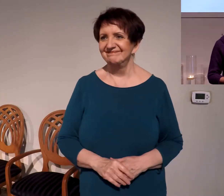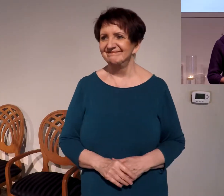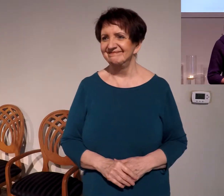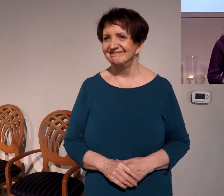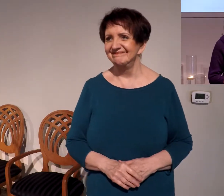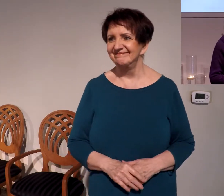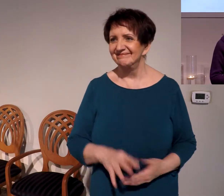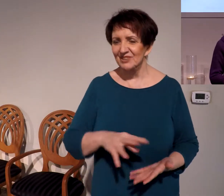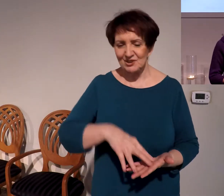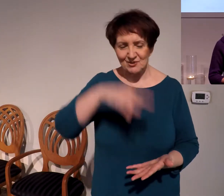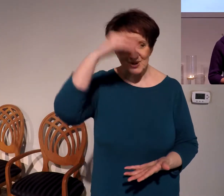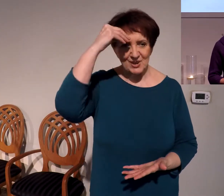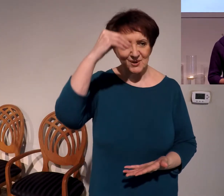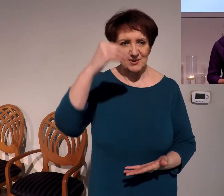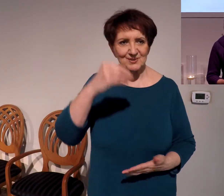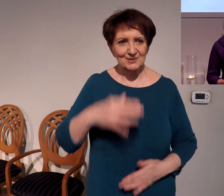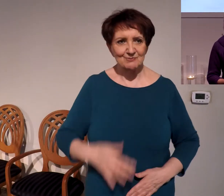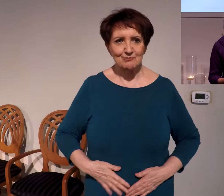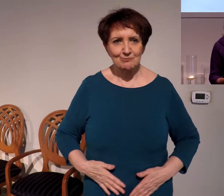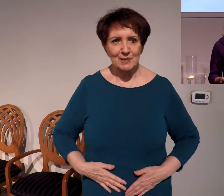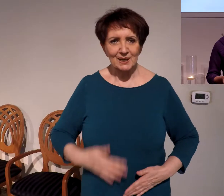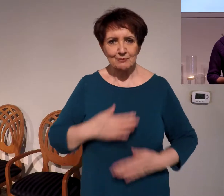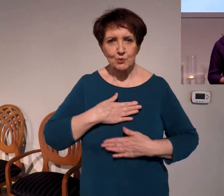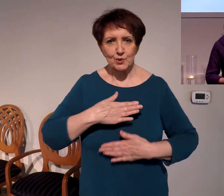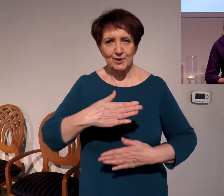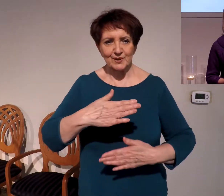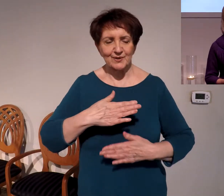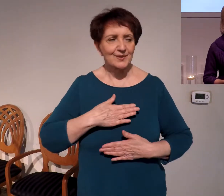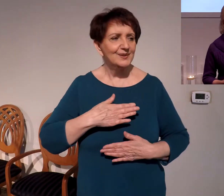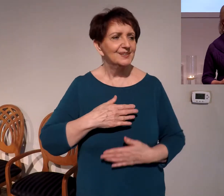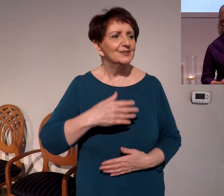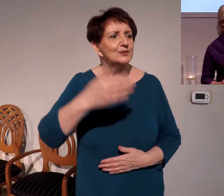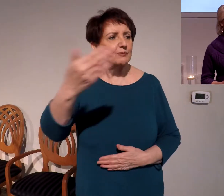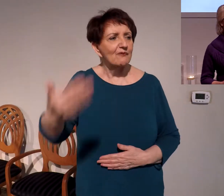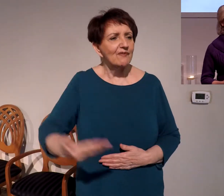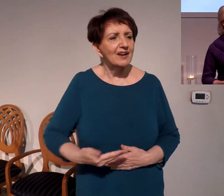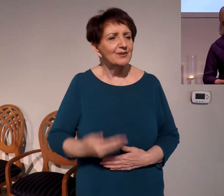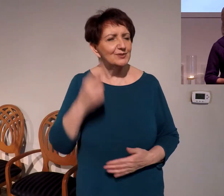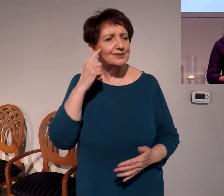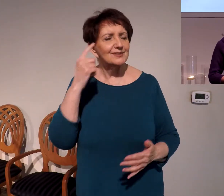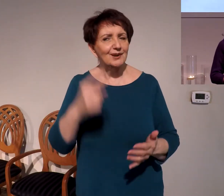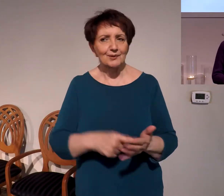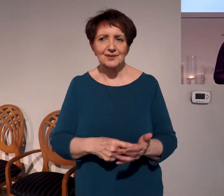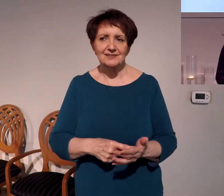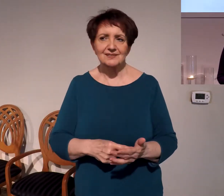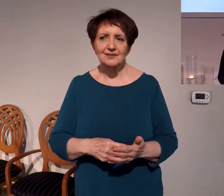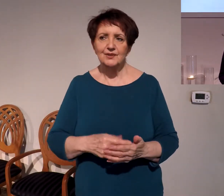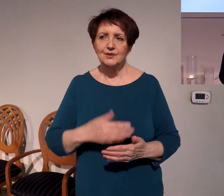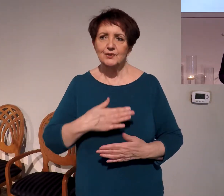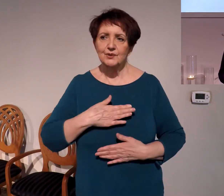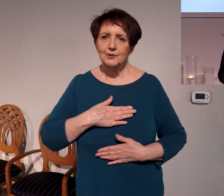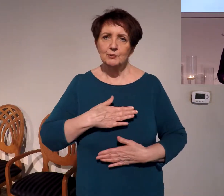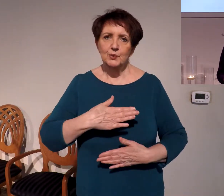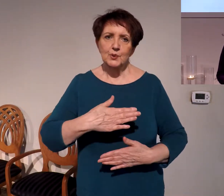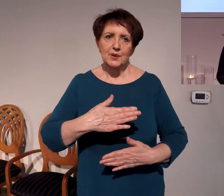We learn to belly breathe. So right now I'm going to invite you to notice, are you breathing in your belly?